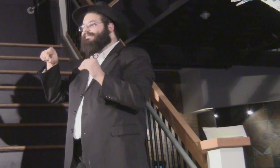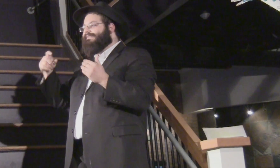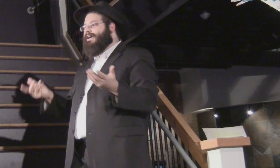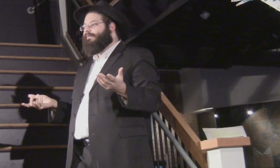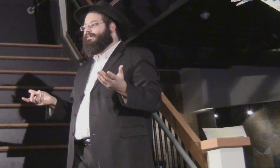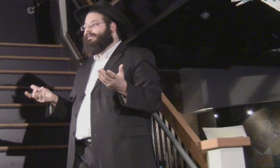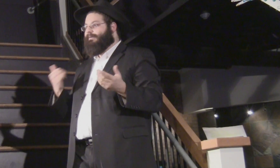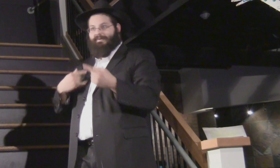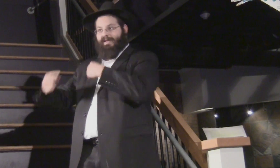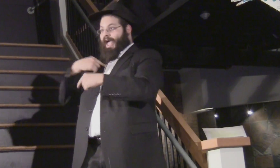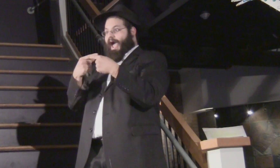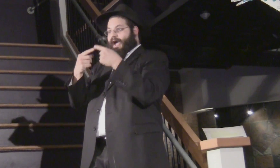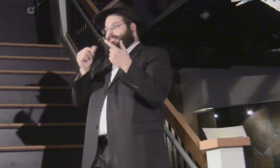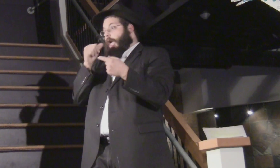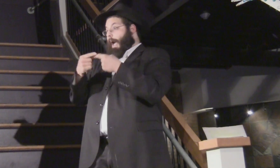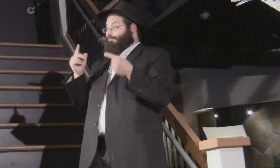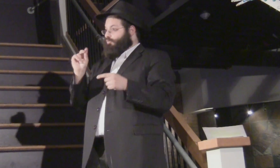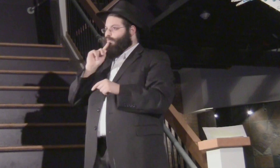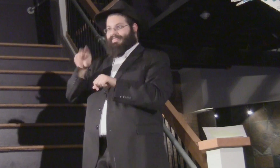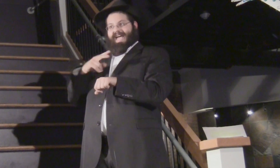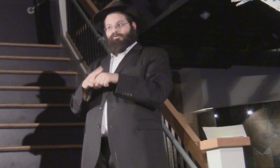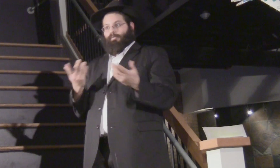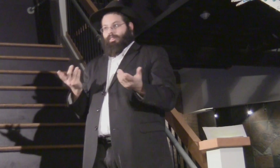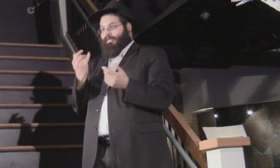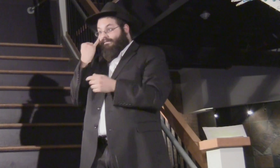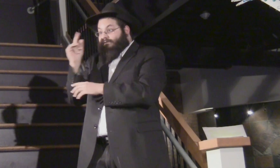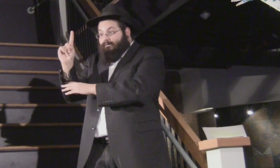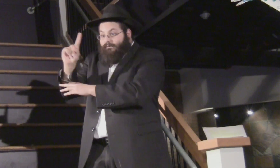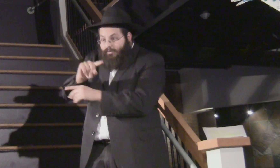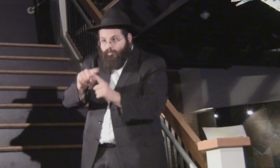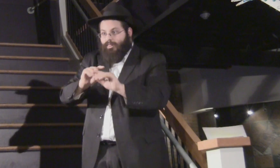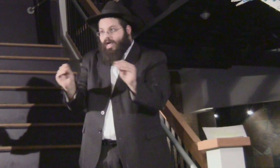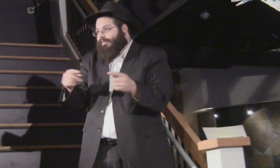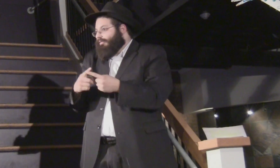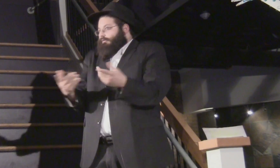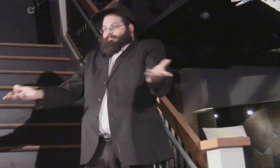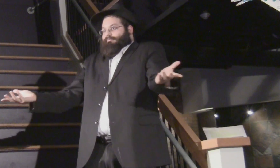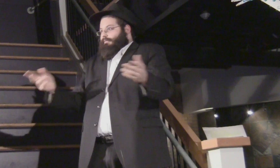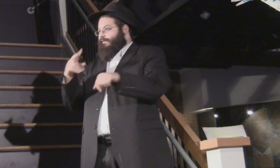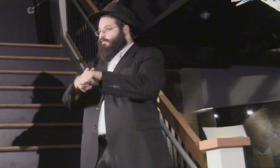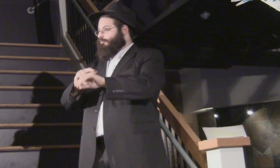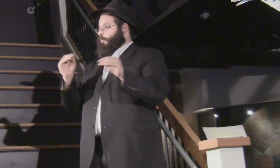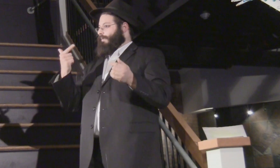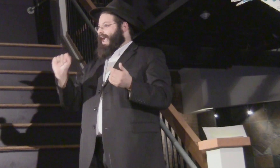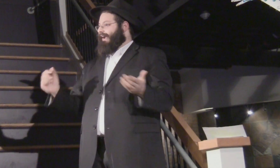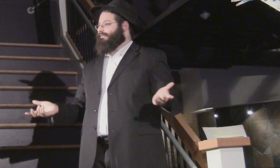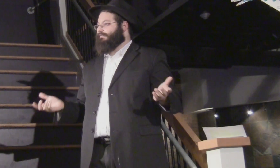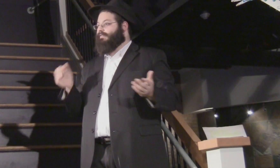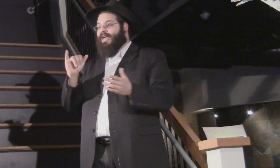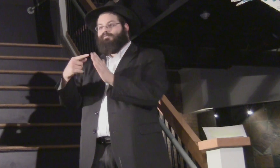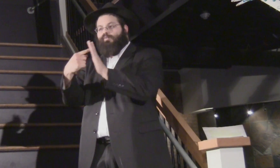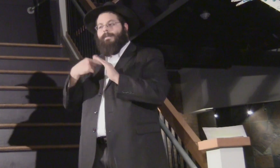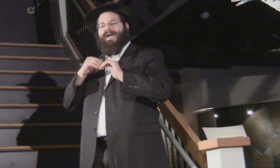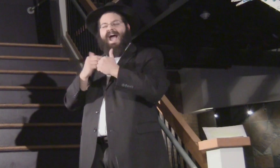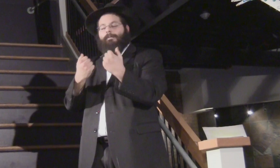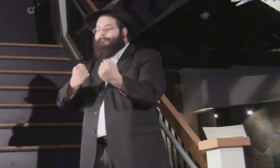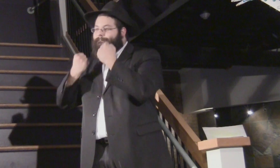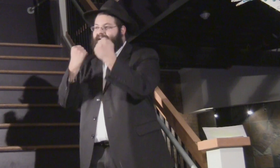oil lasting. And now, I mean, it's not really opposite is true. I mean, I had no gas. So